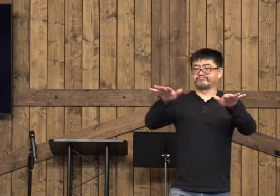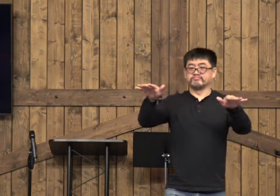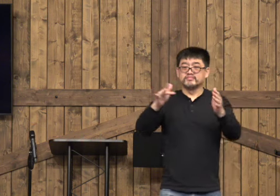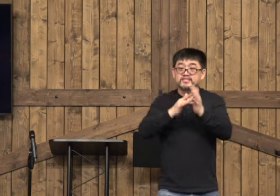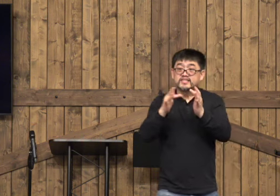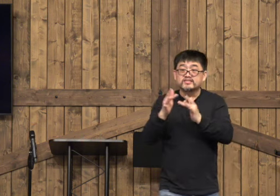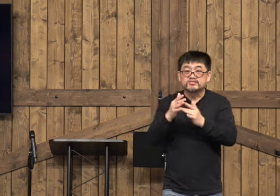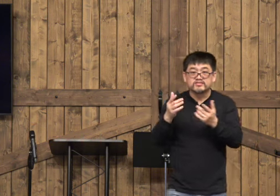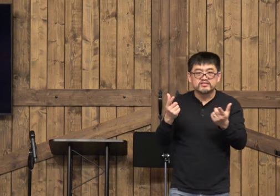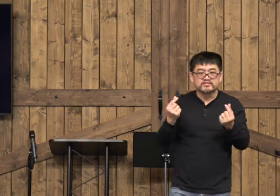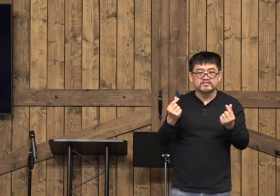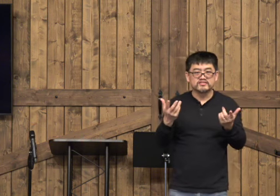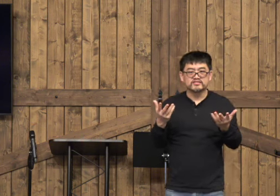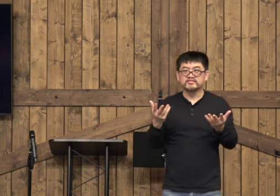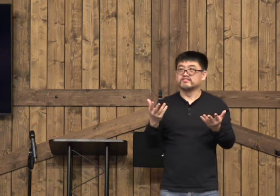and spread His word throughout the world